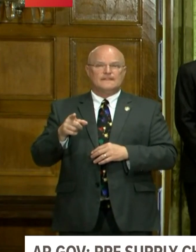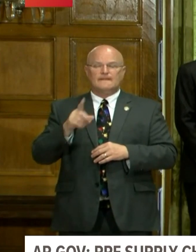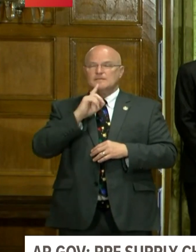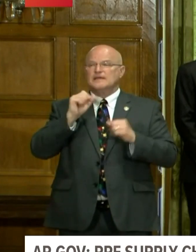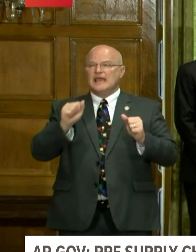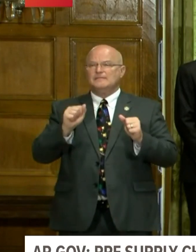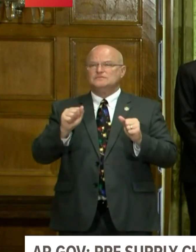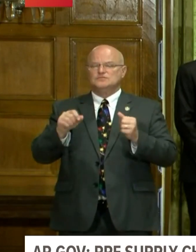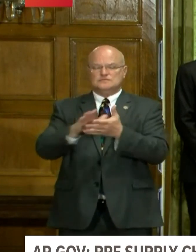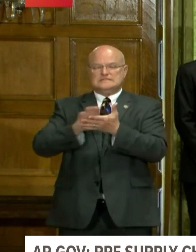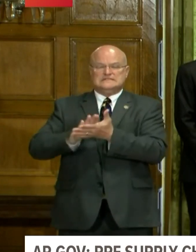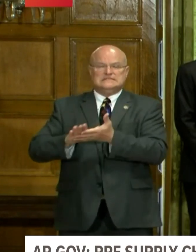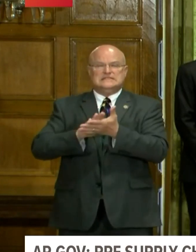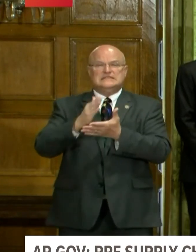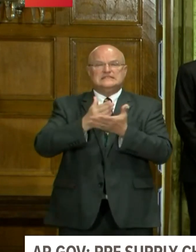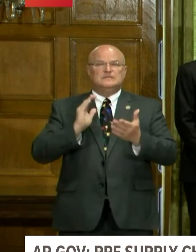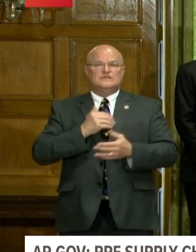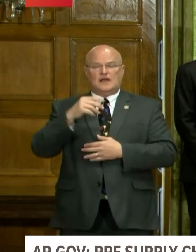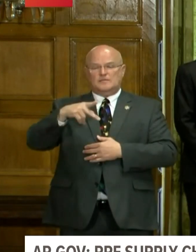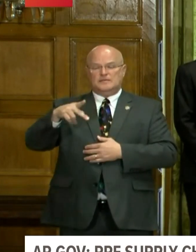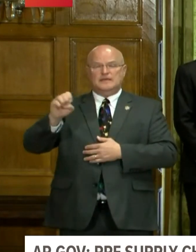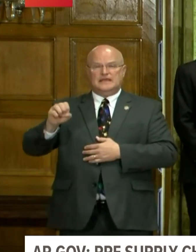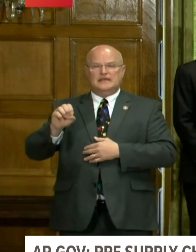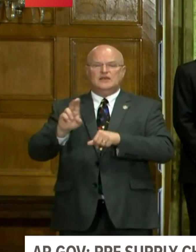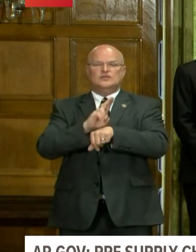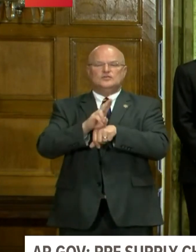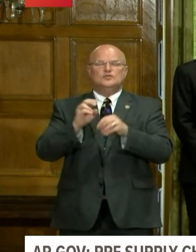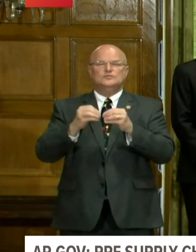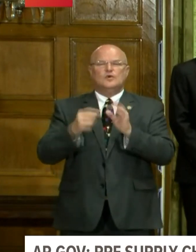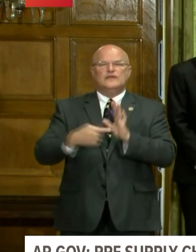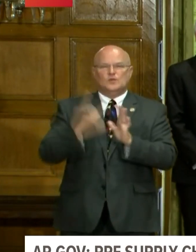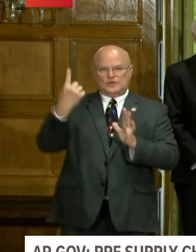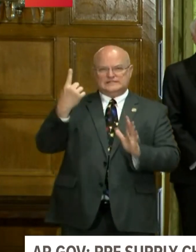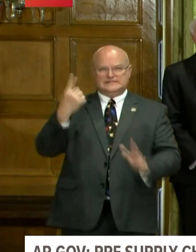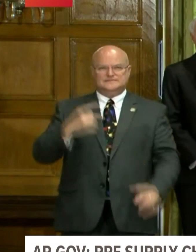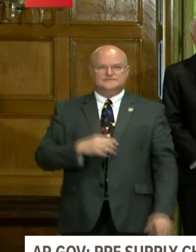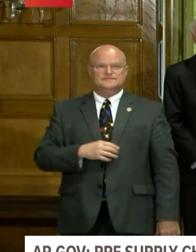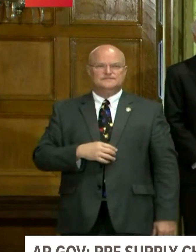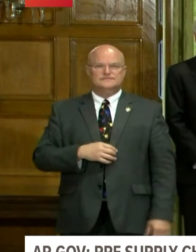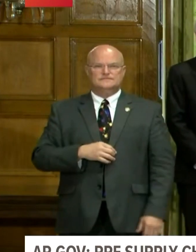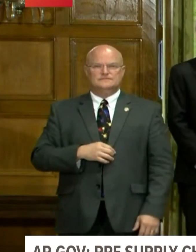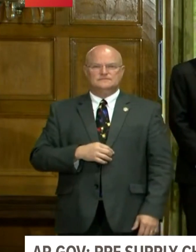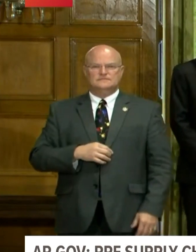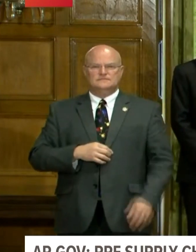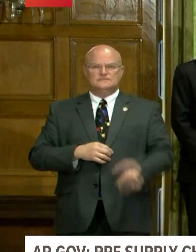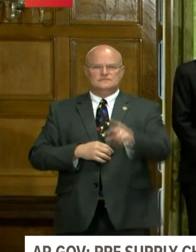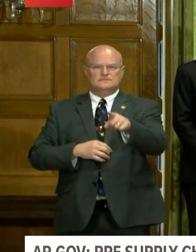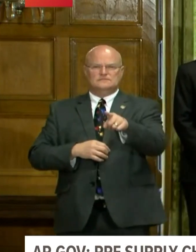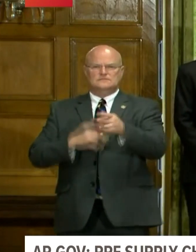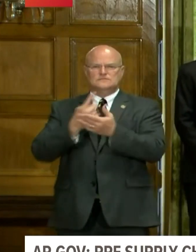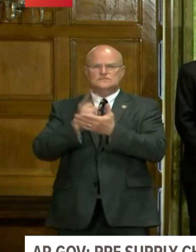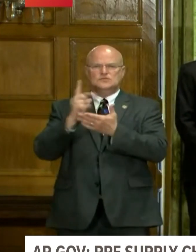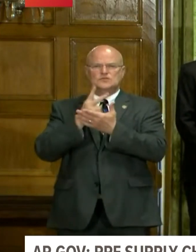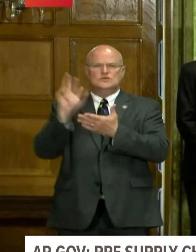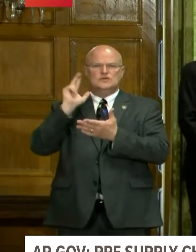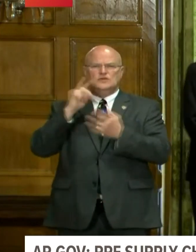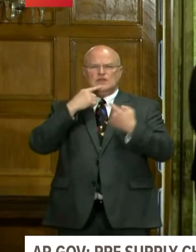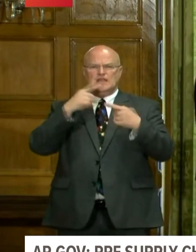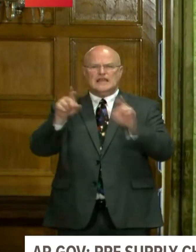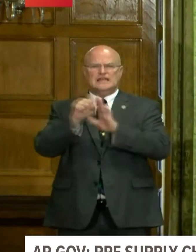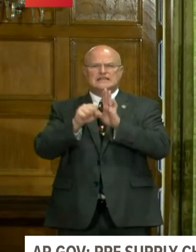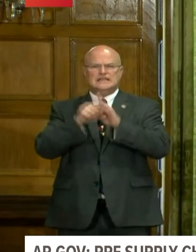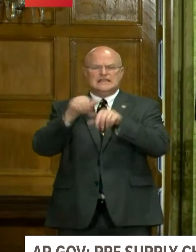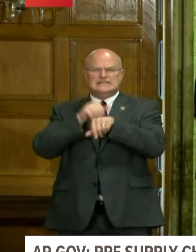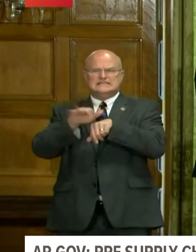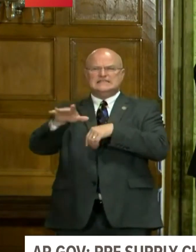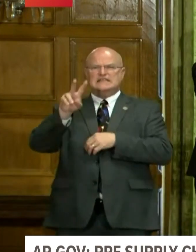being able to decontaminate some of our PPE so it can be used more than once. I think it was a couple weeks ago you announced that the state was sending